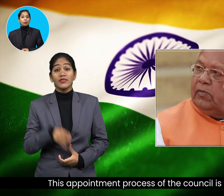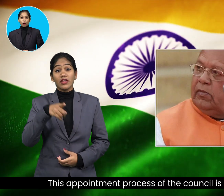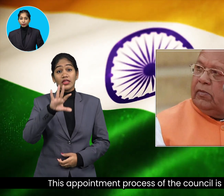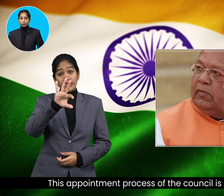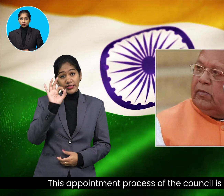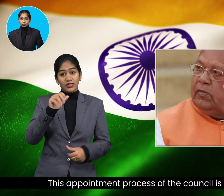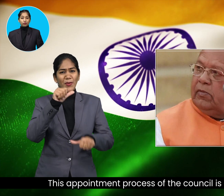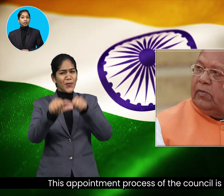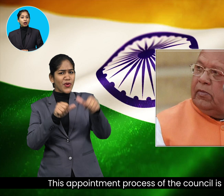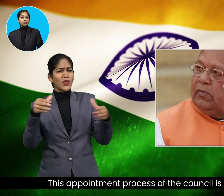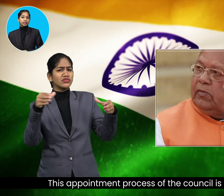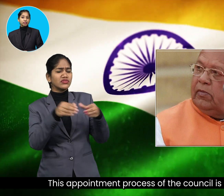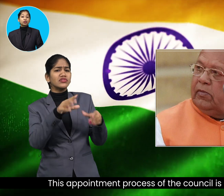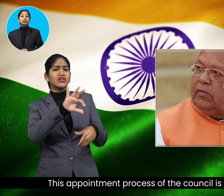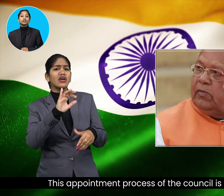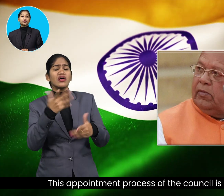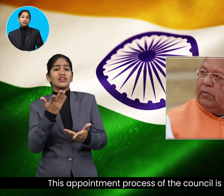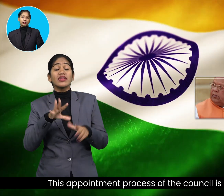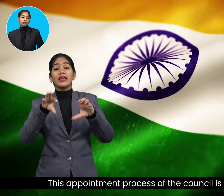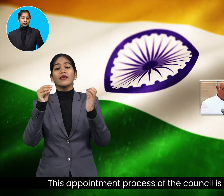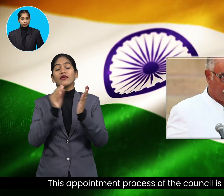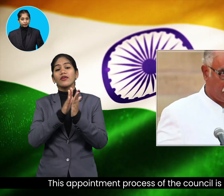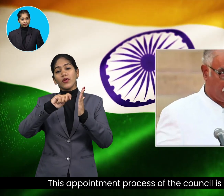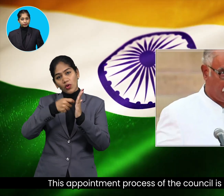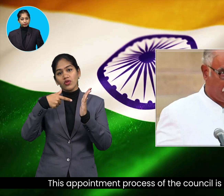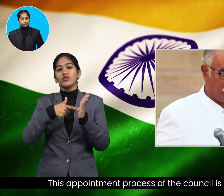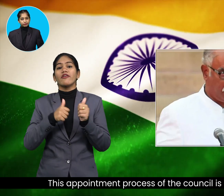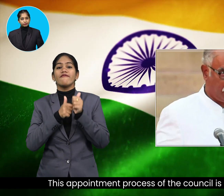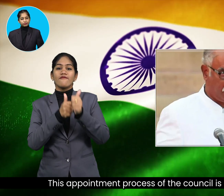This appointment process of the council is constitutional.